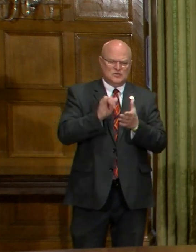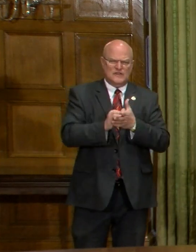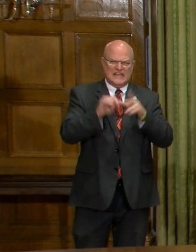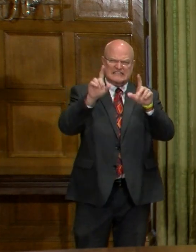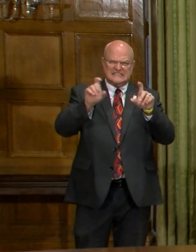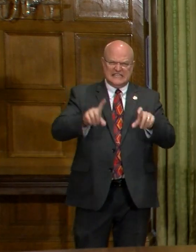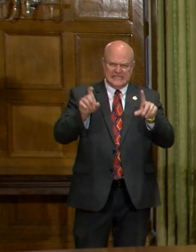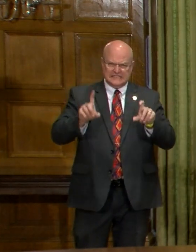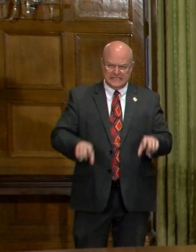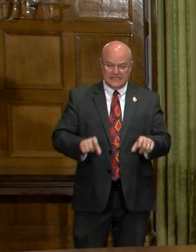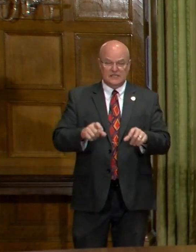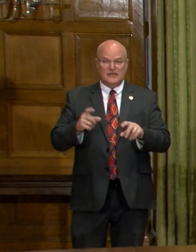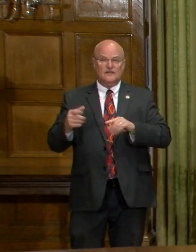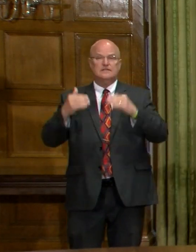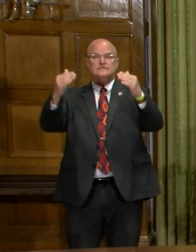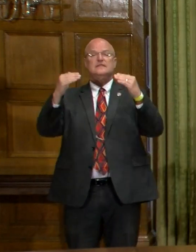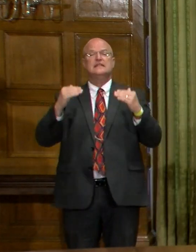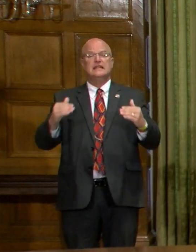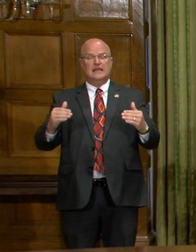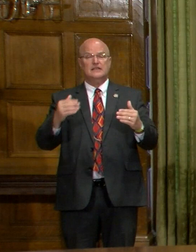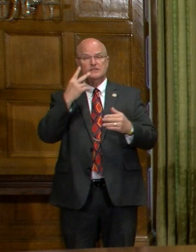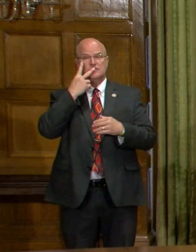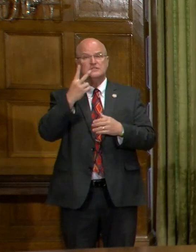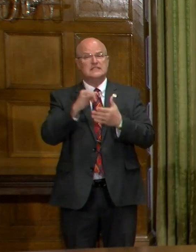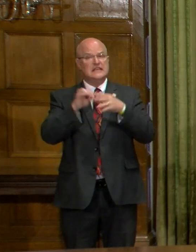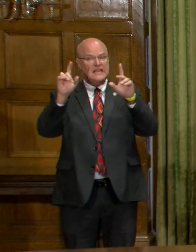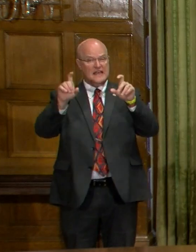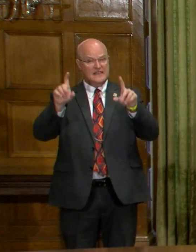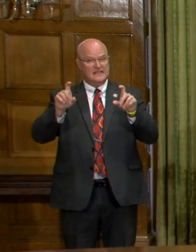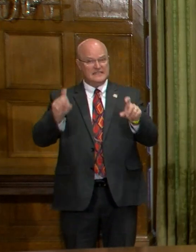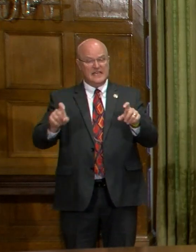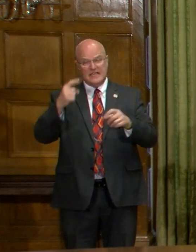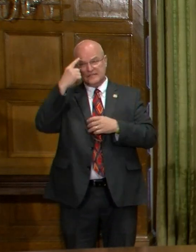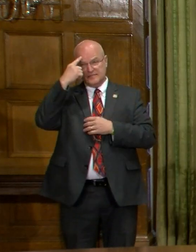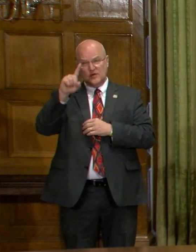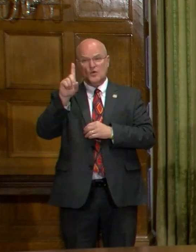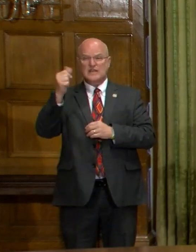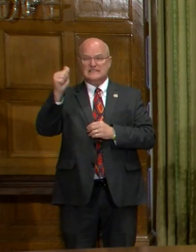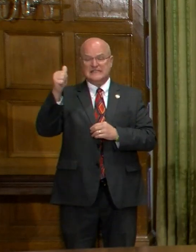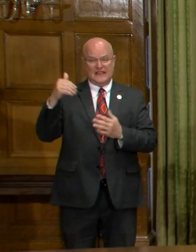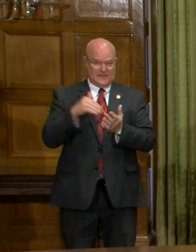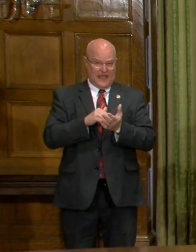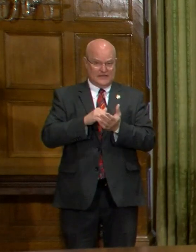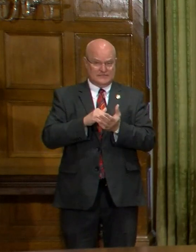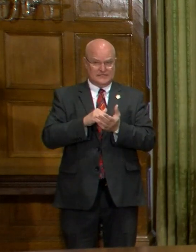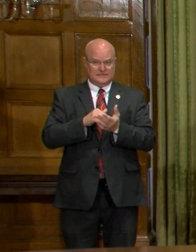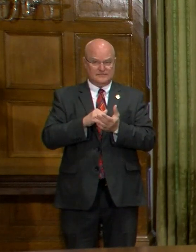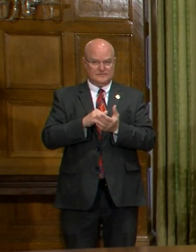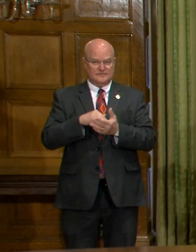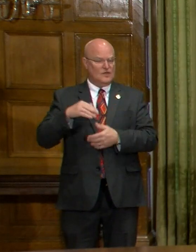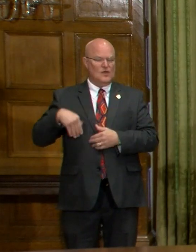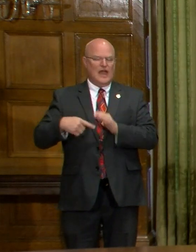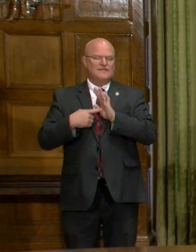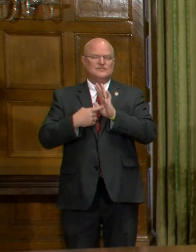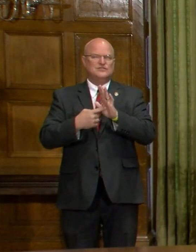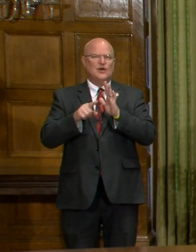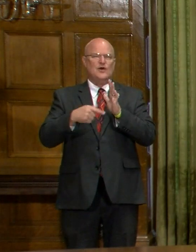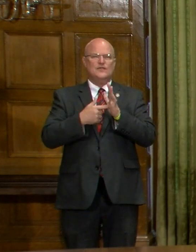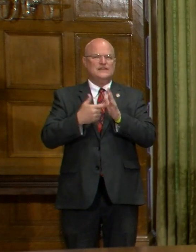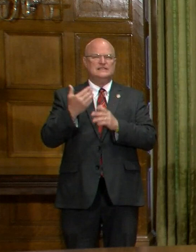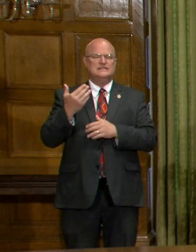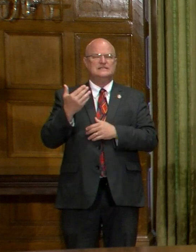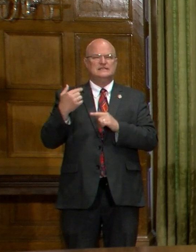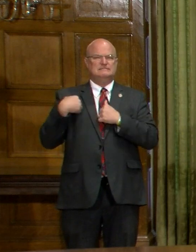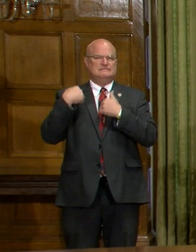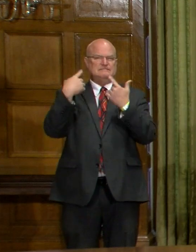in testing? So if you go to the next slide, you'll see the test per 10,000. And we haven't shown this